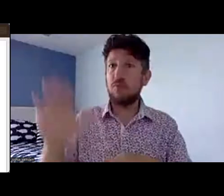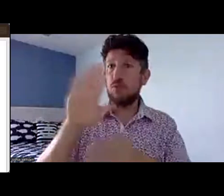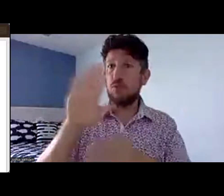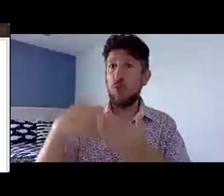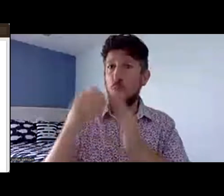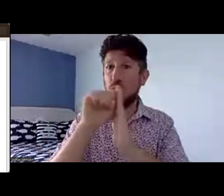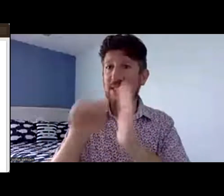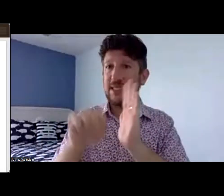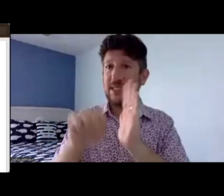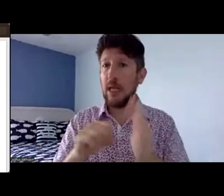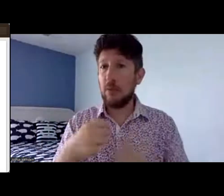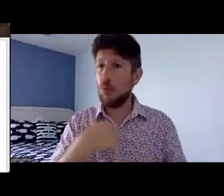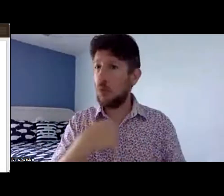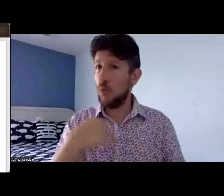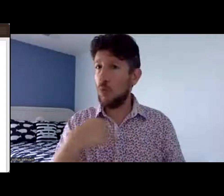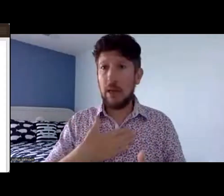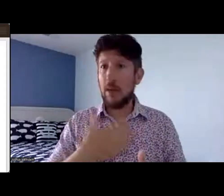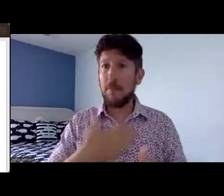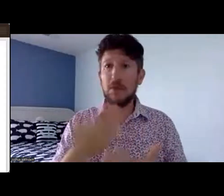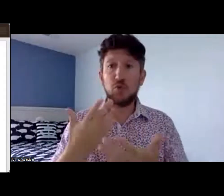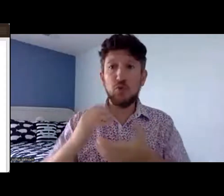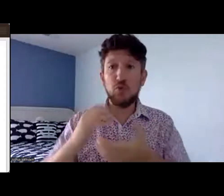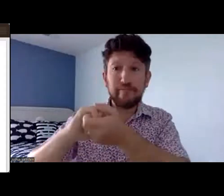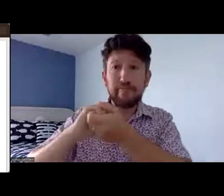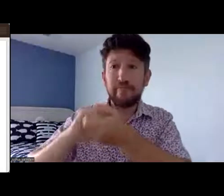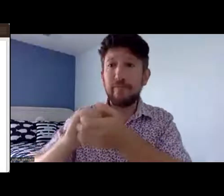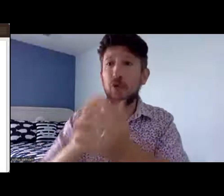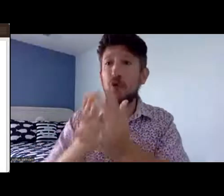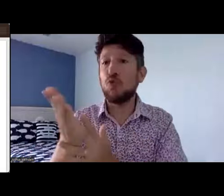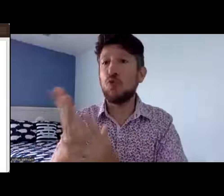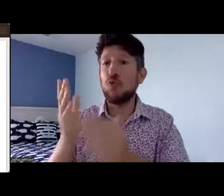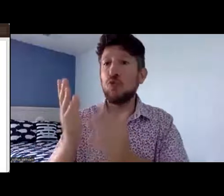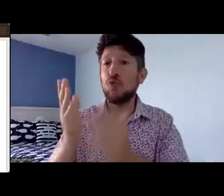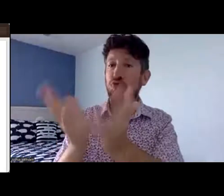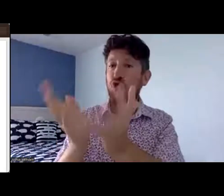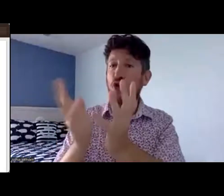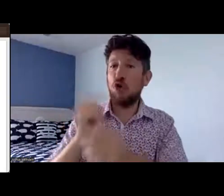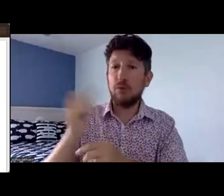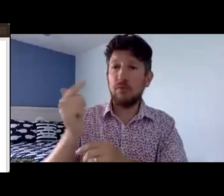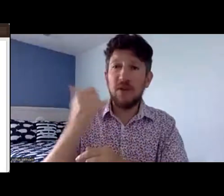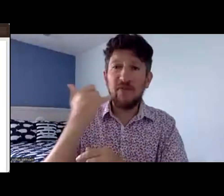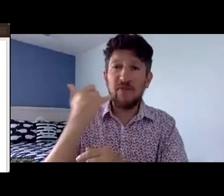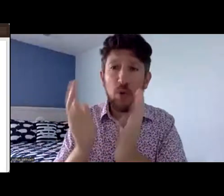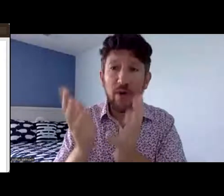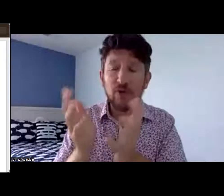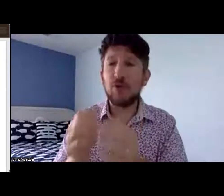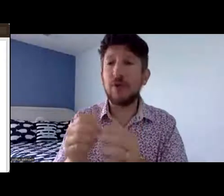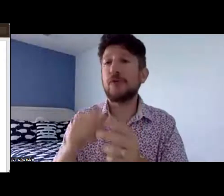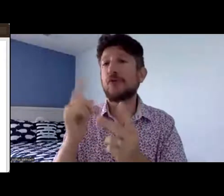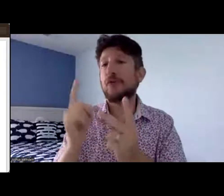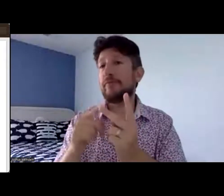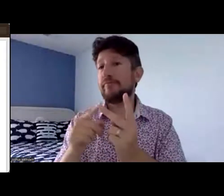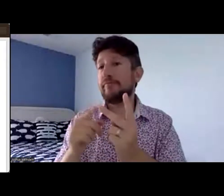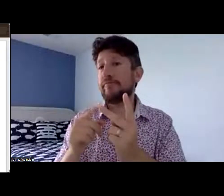Tennessee School for the Deaf provides services, and your states may as well, but we're always happy to assist